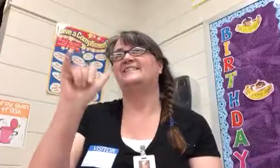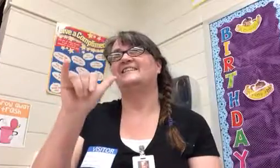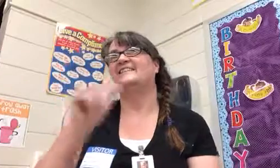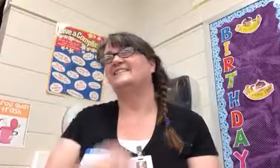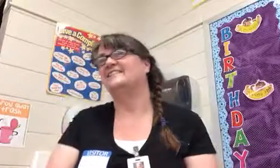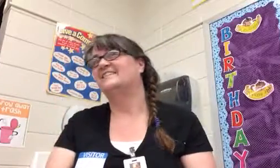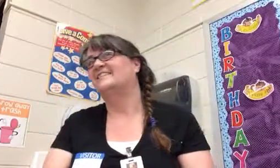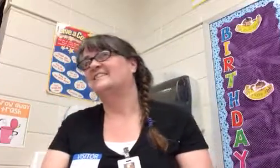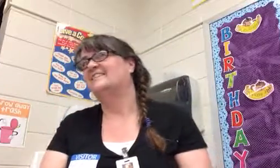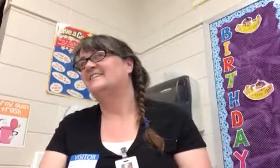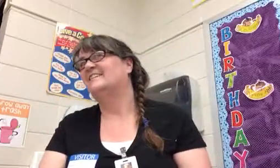Haley. My name is